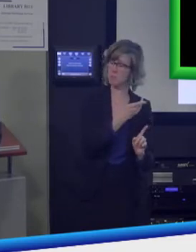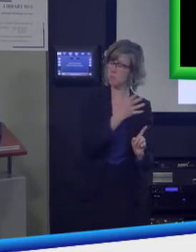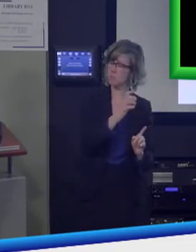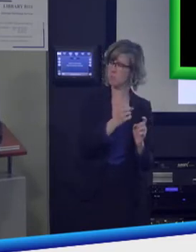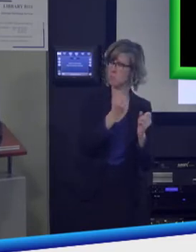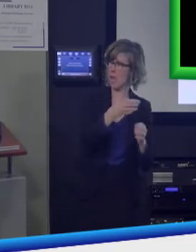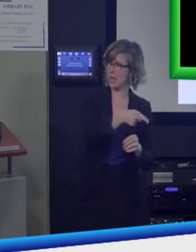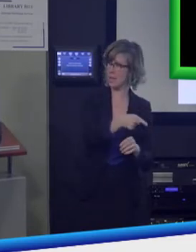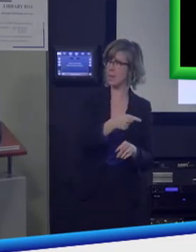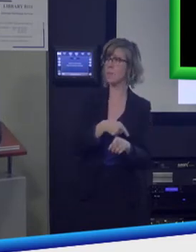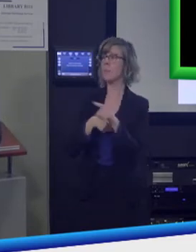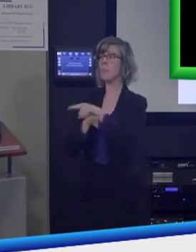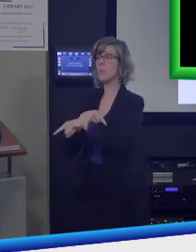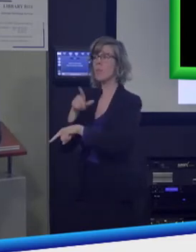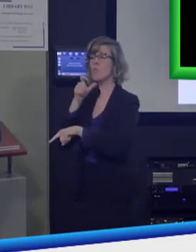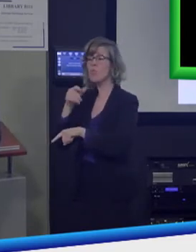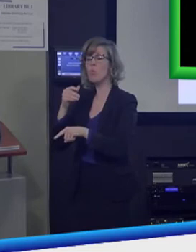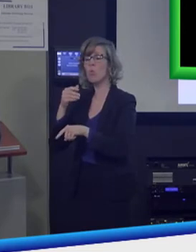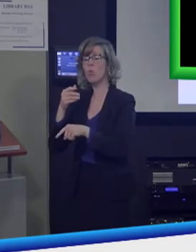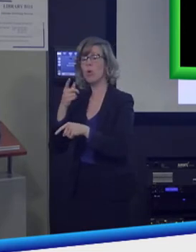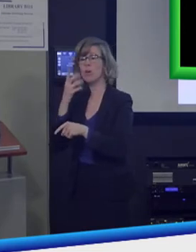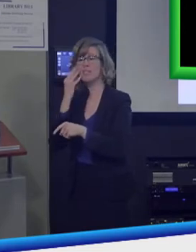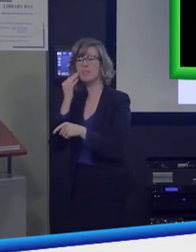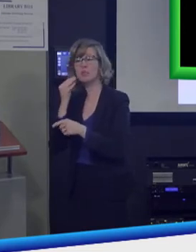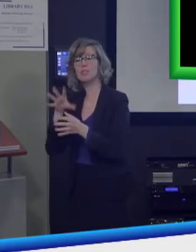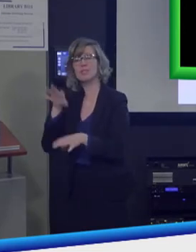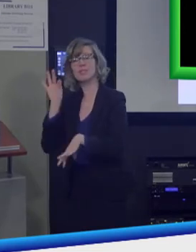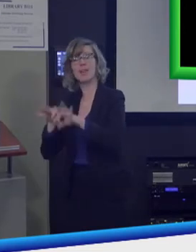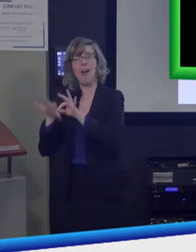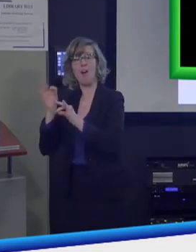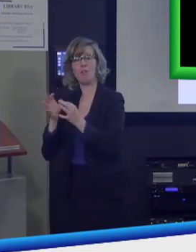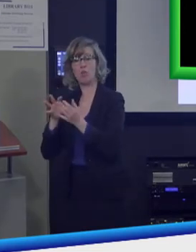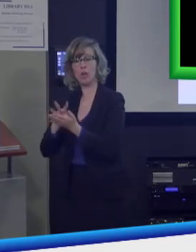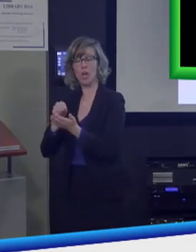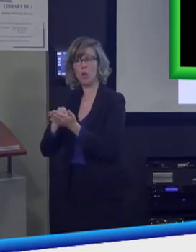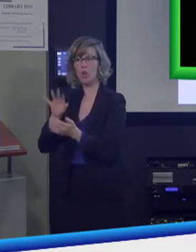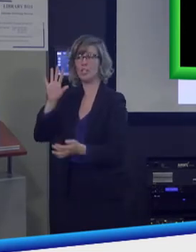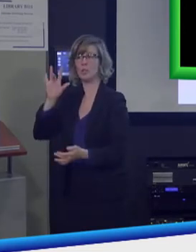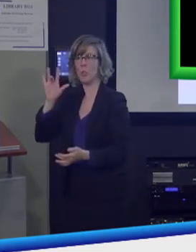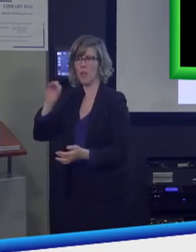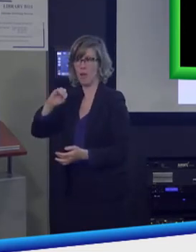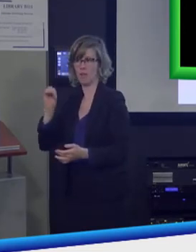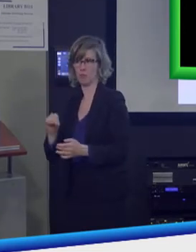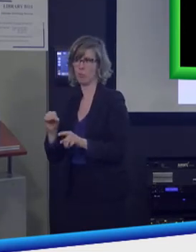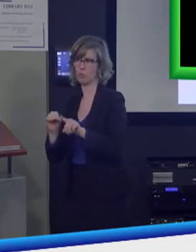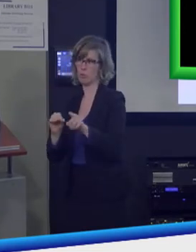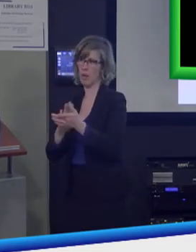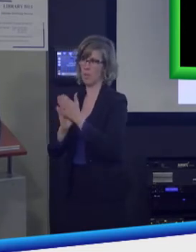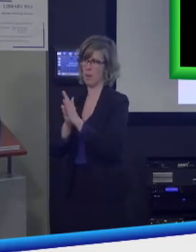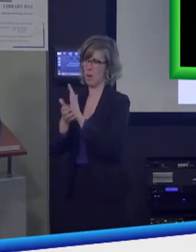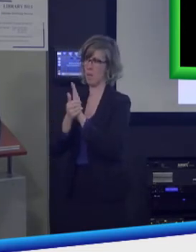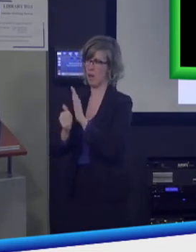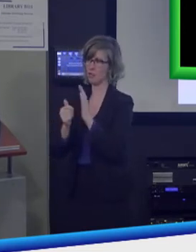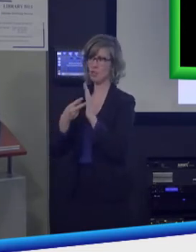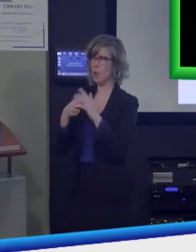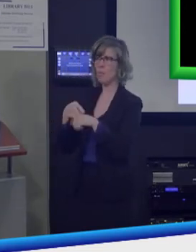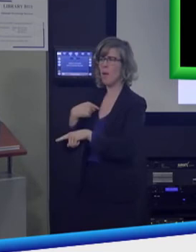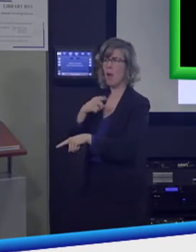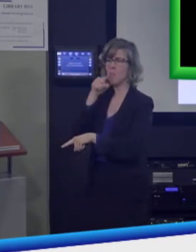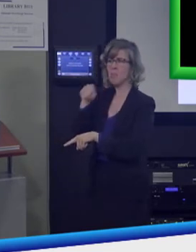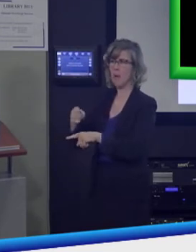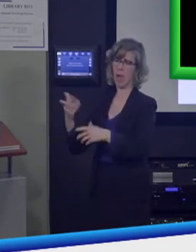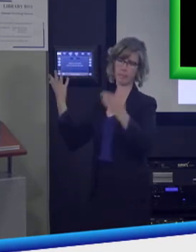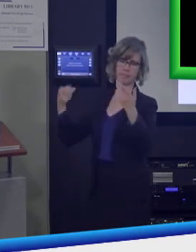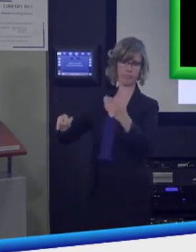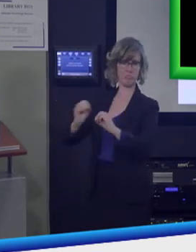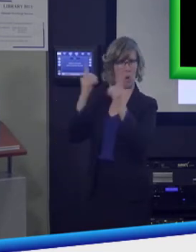25% of the kids in the discovery learning condition became experts. It's not the case that nobody learns from discovery learning. We're not making that claim.